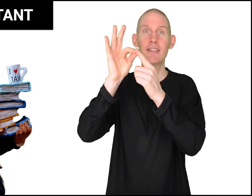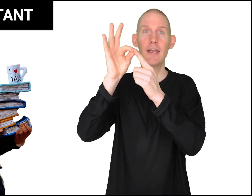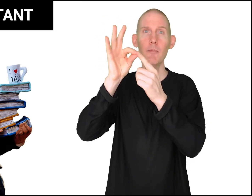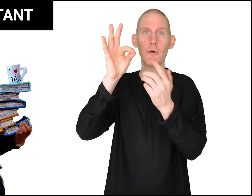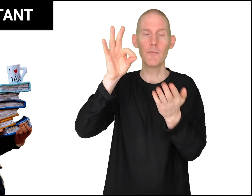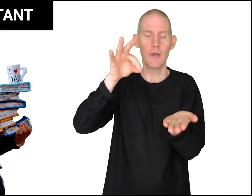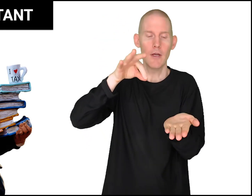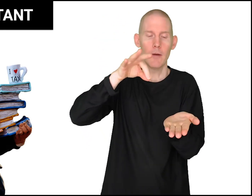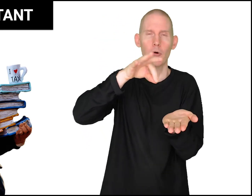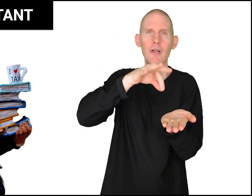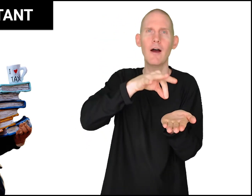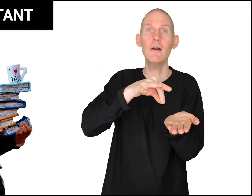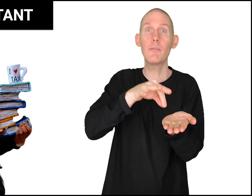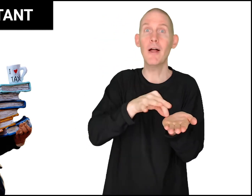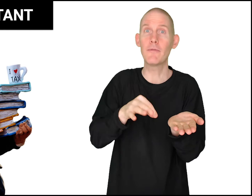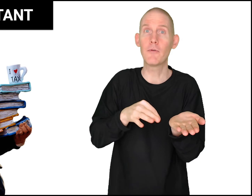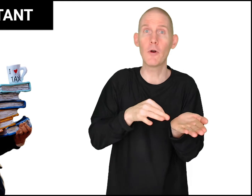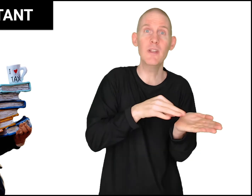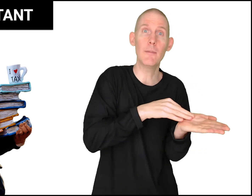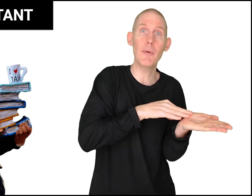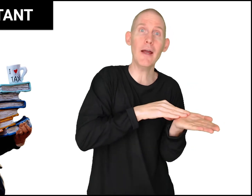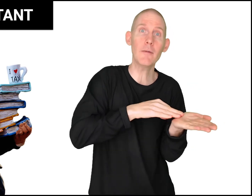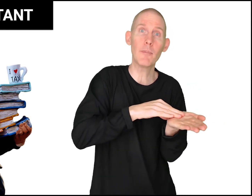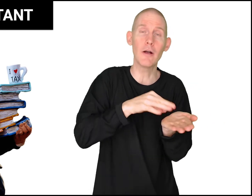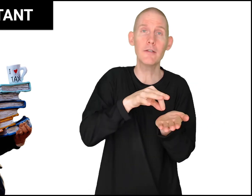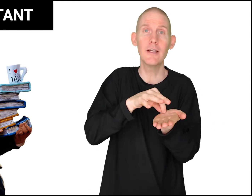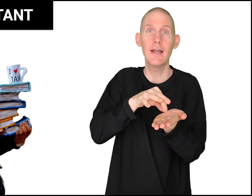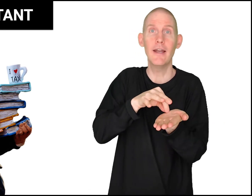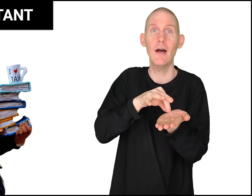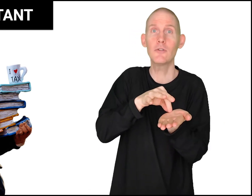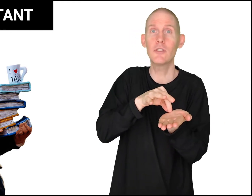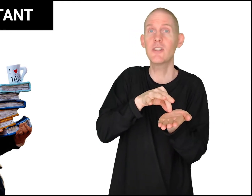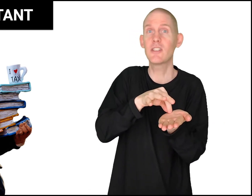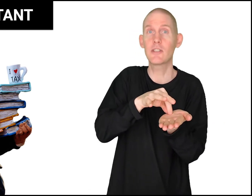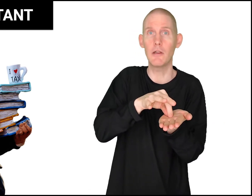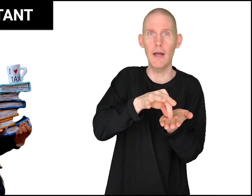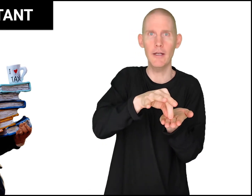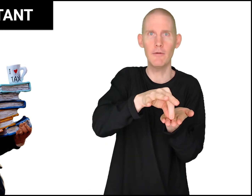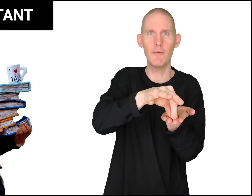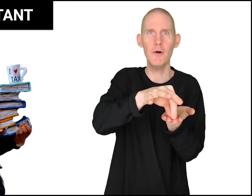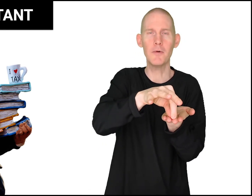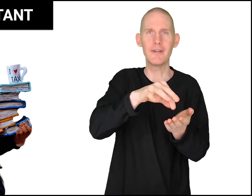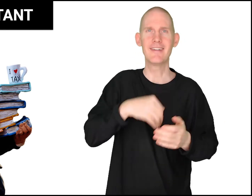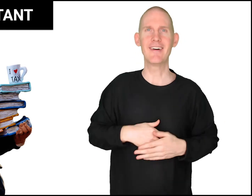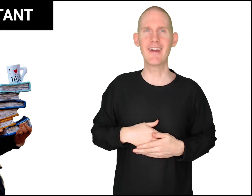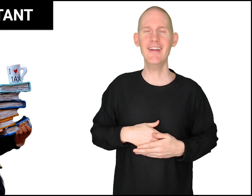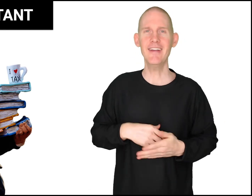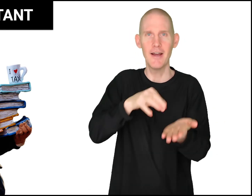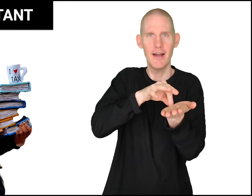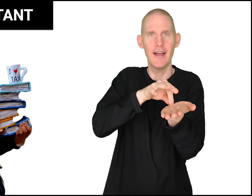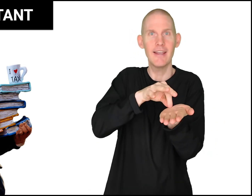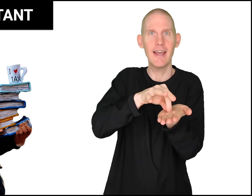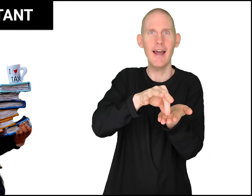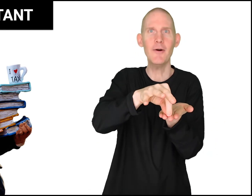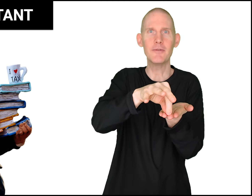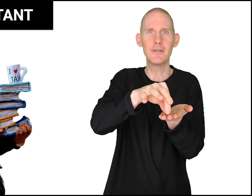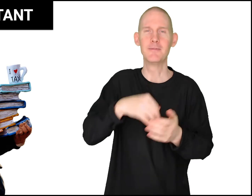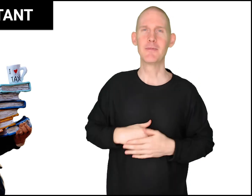tip, put it on our platform in the back part. Now just slide it forward, okay? Count. From